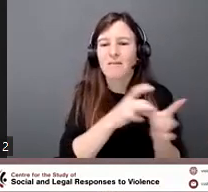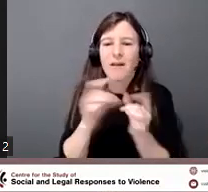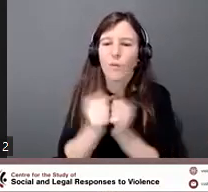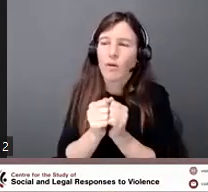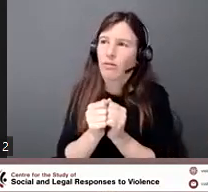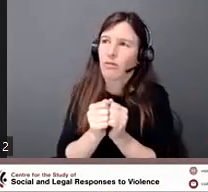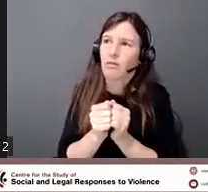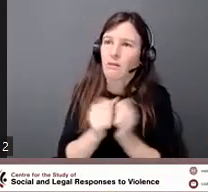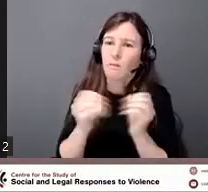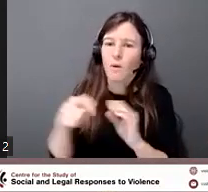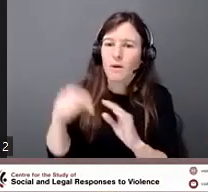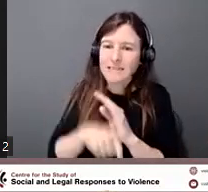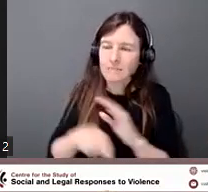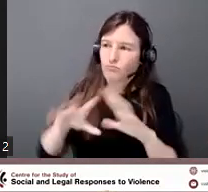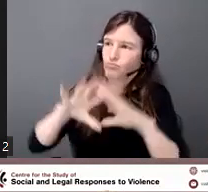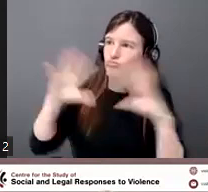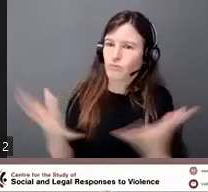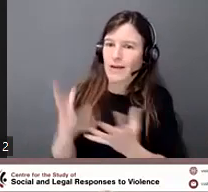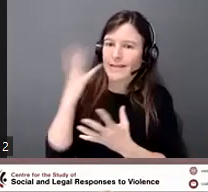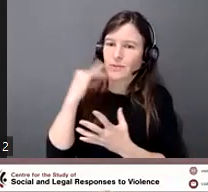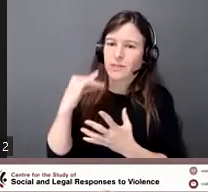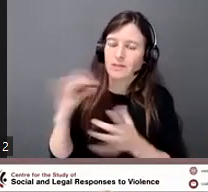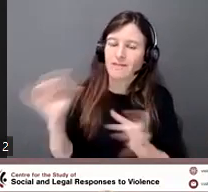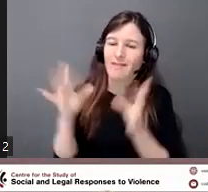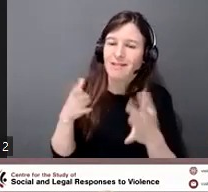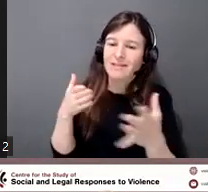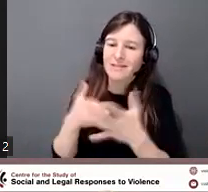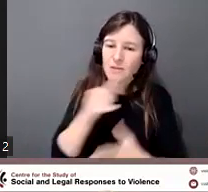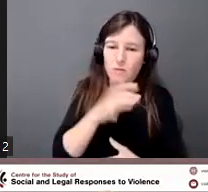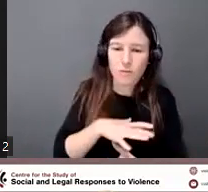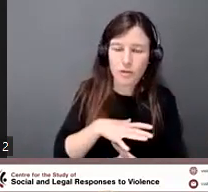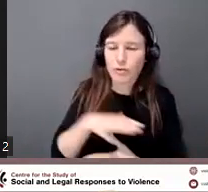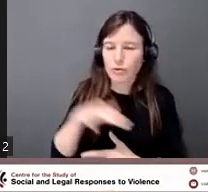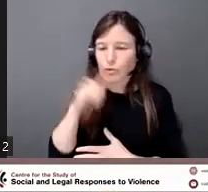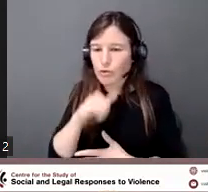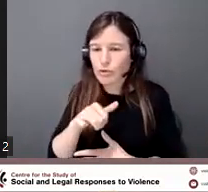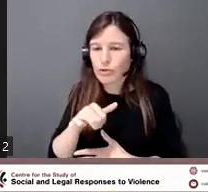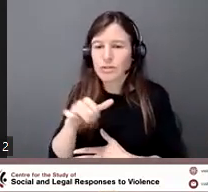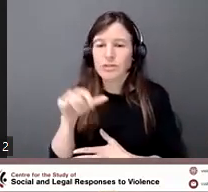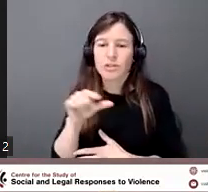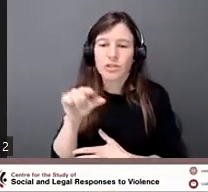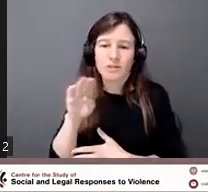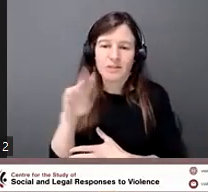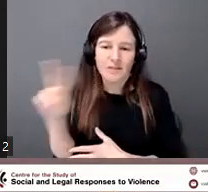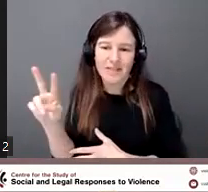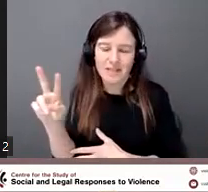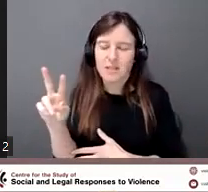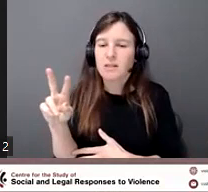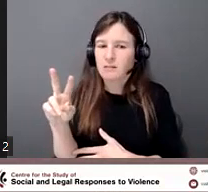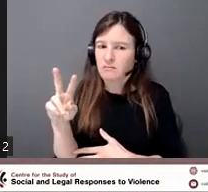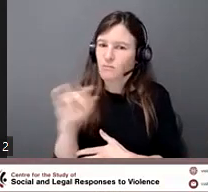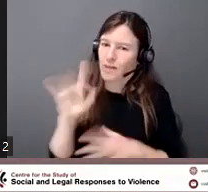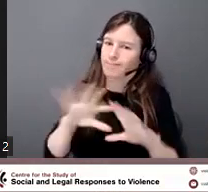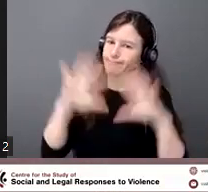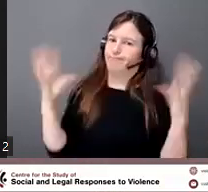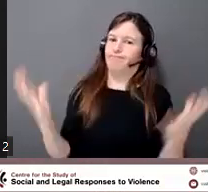are of violence against women and girls and gender-based violence. In this same